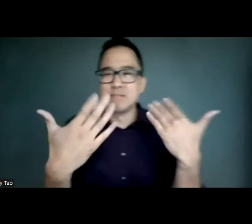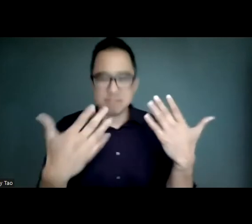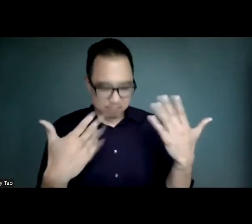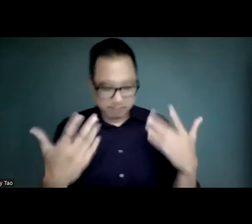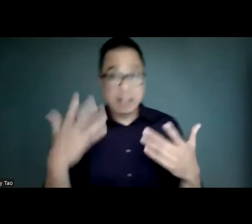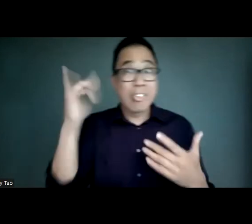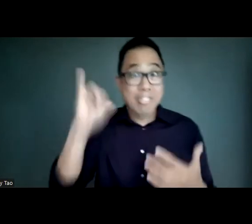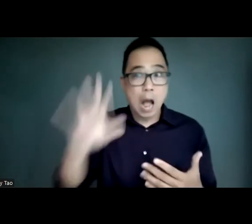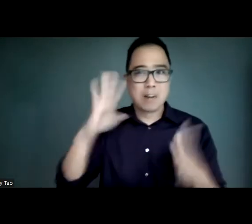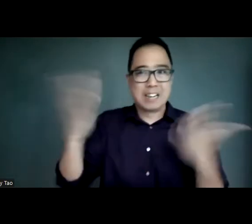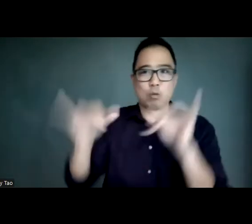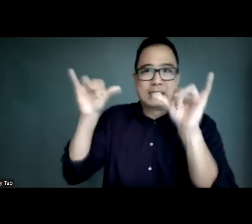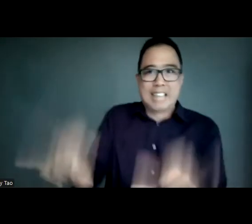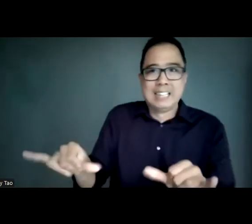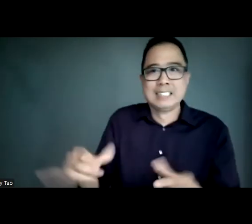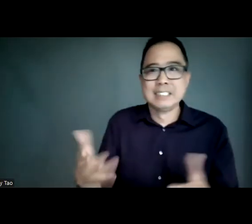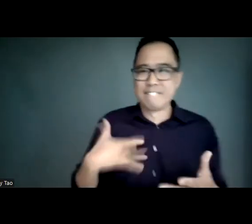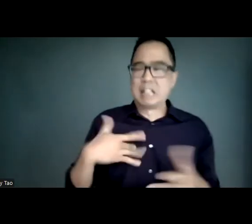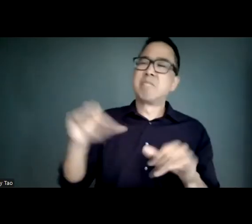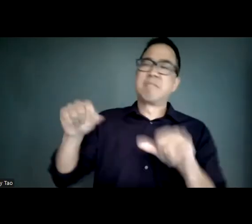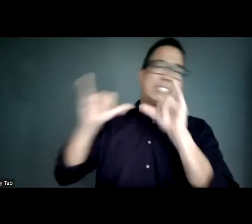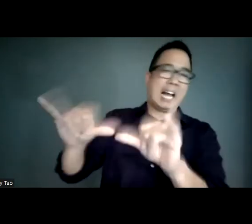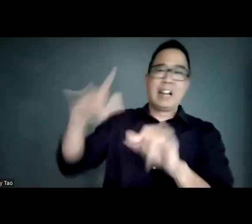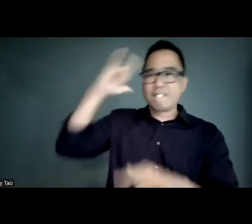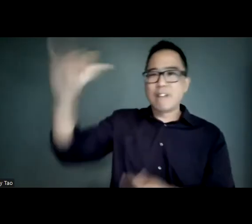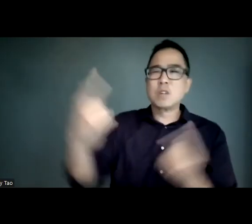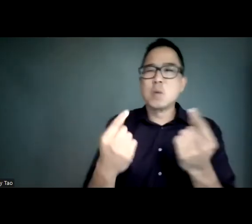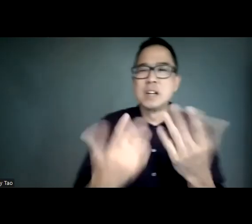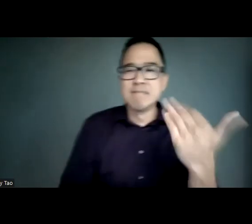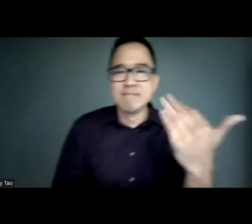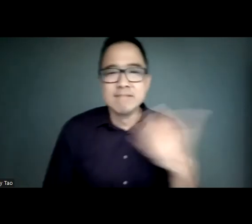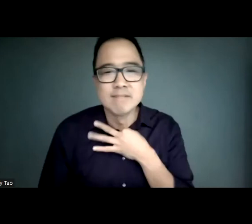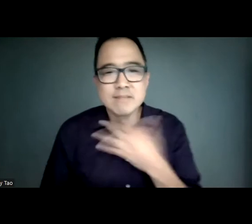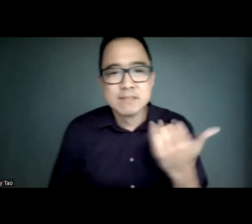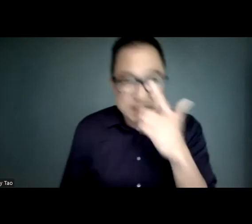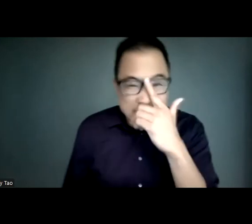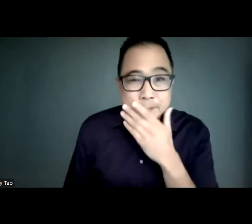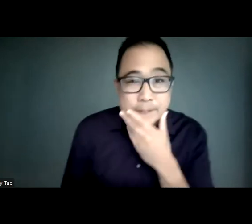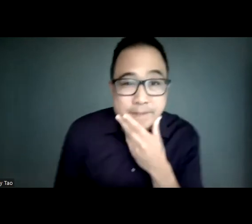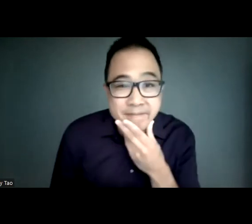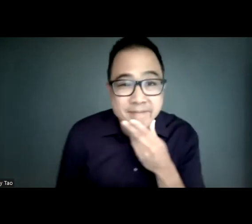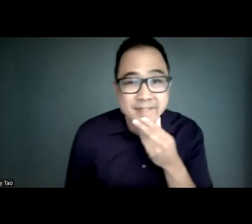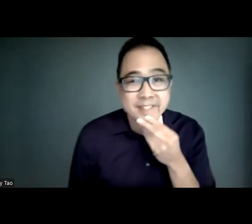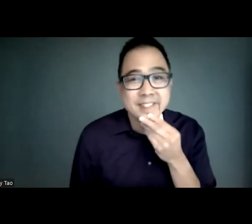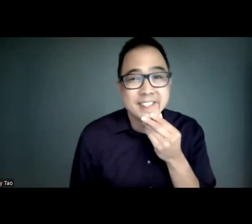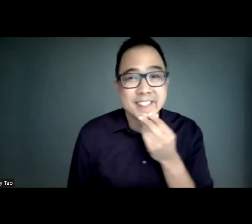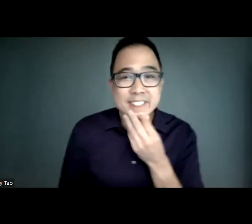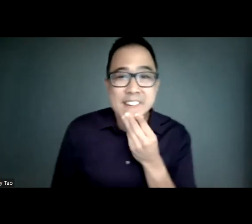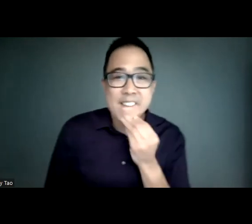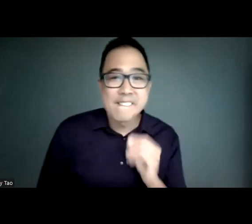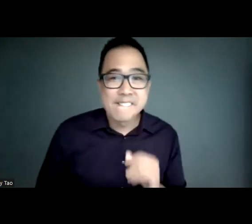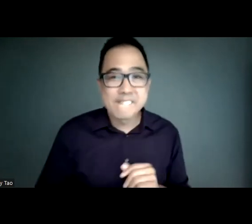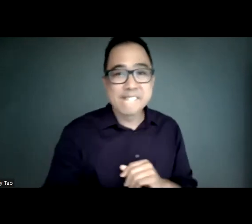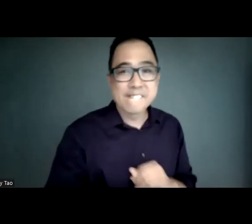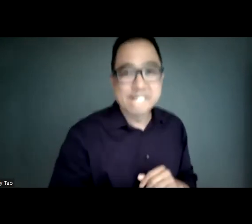I'm curious what you would identify as an old habit and a new habit. Some people said some things are going to be here for good. What are